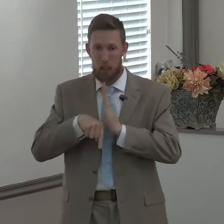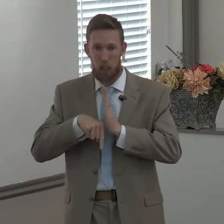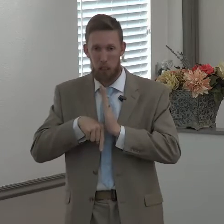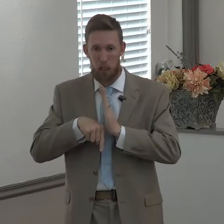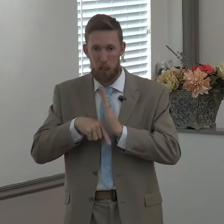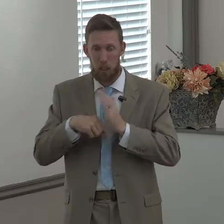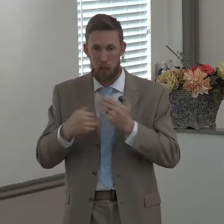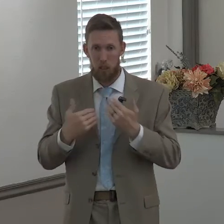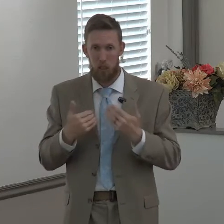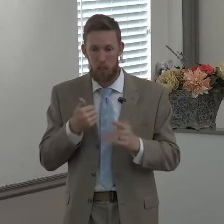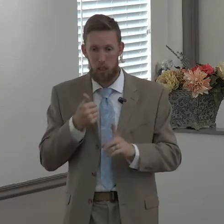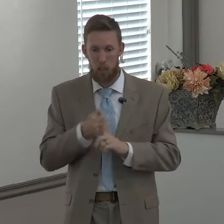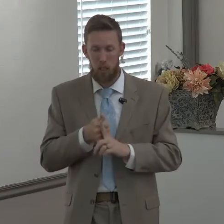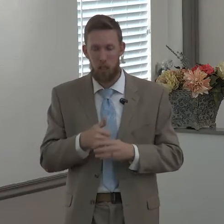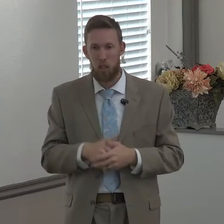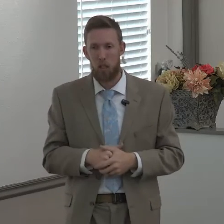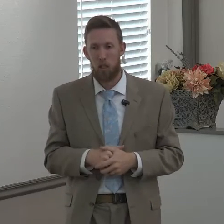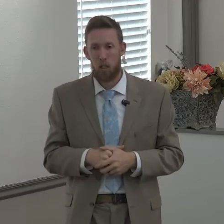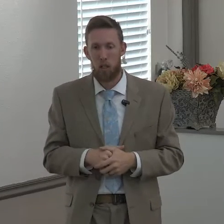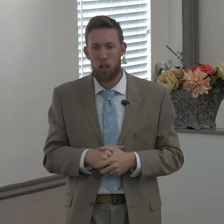were killing them.